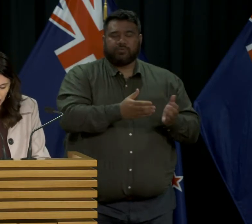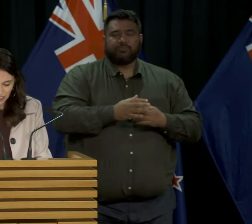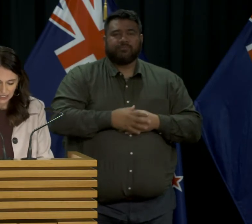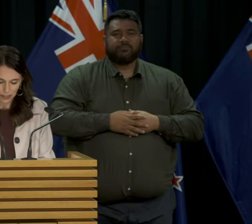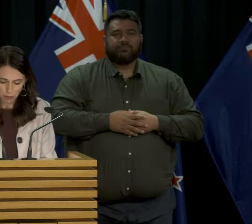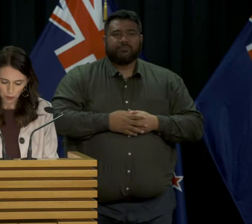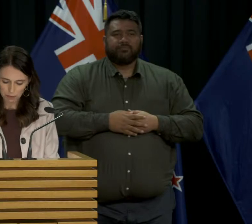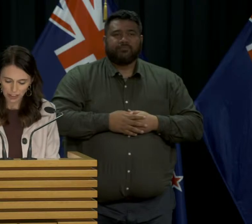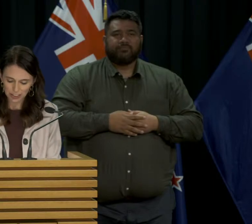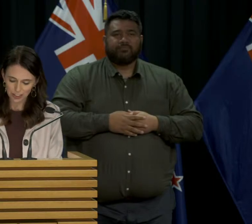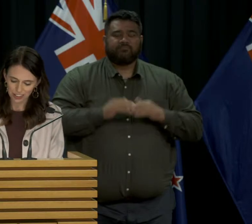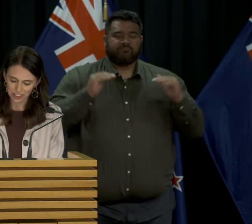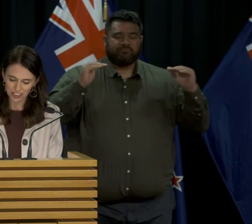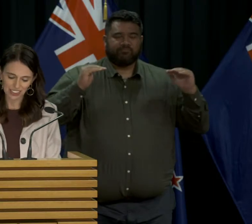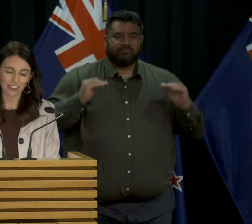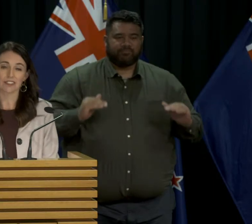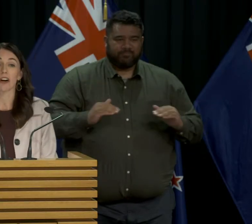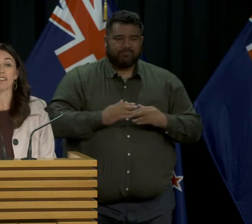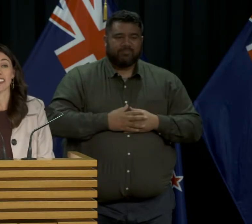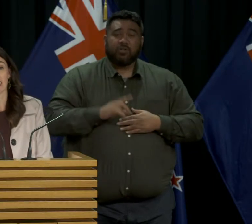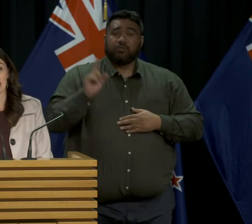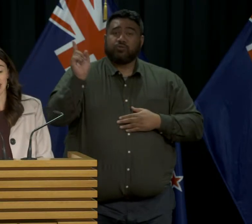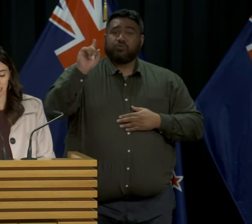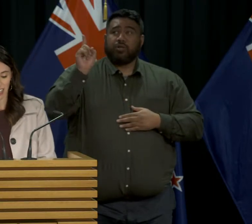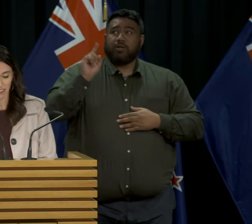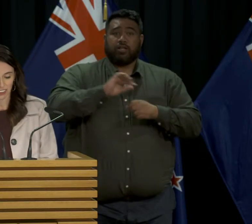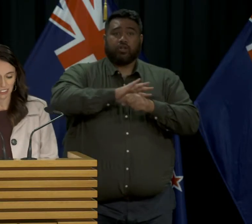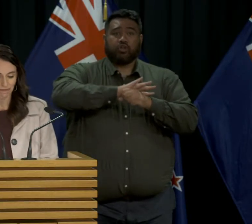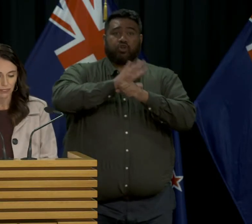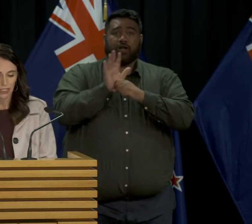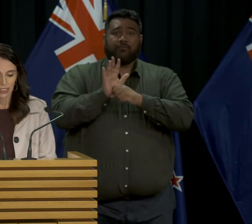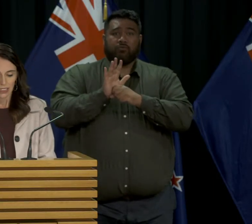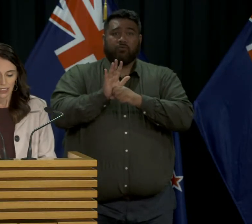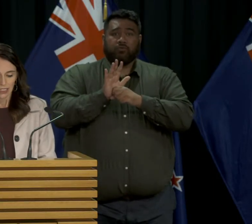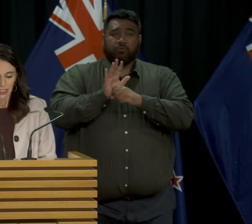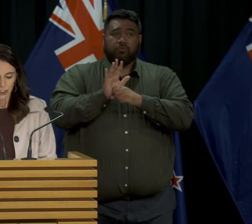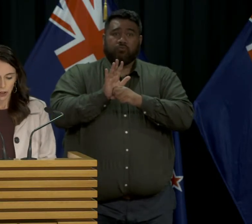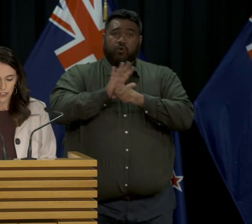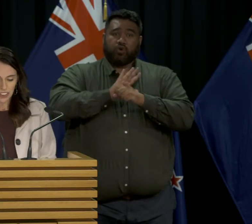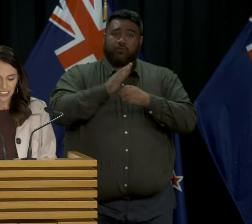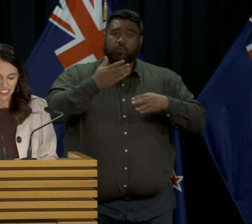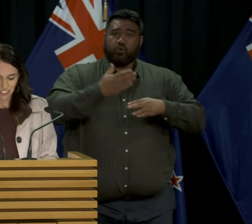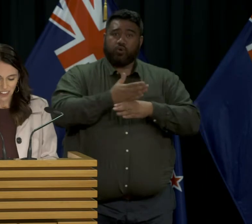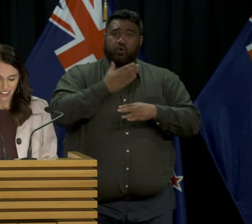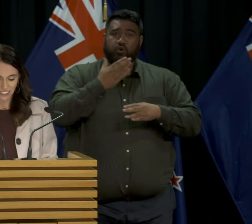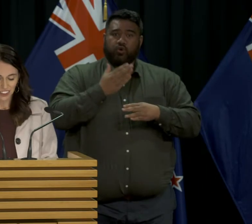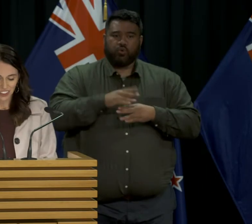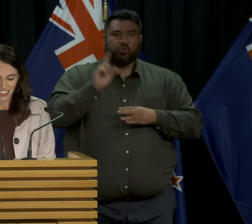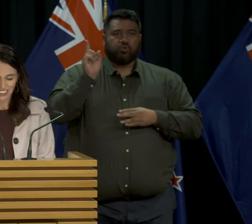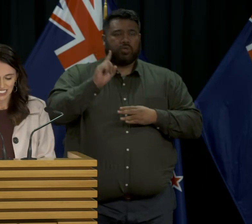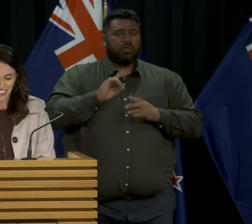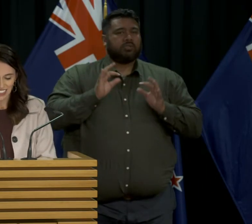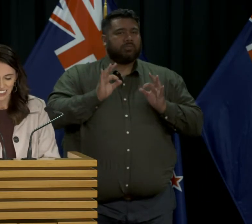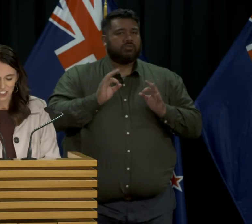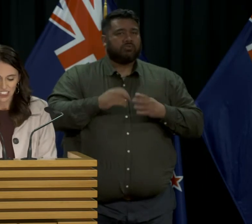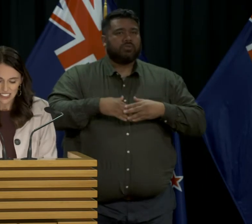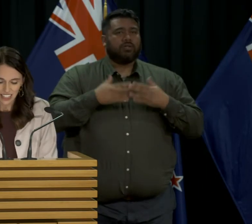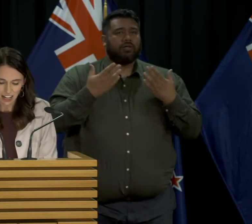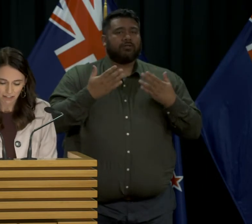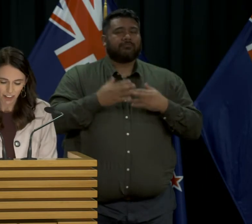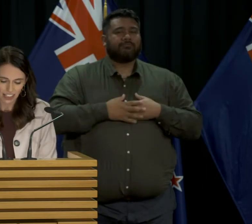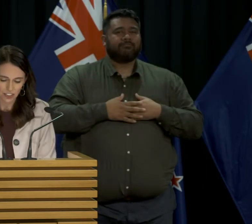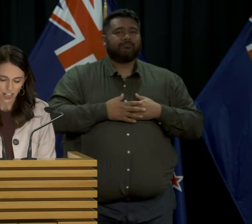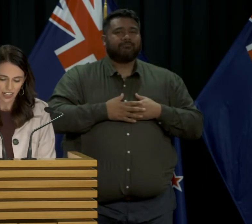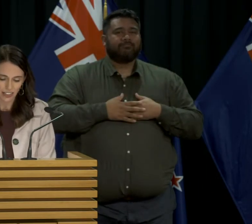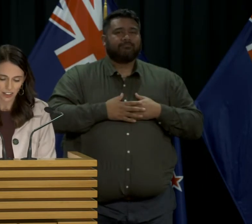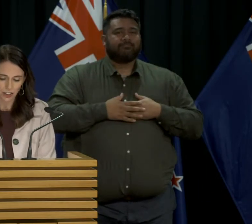Today marks an important milestone in New Zealand's COVID-19 recovery. 12:30 this afternoon, I understand that